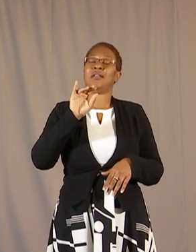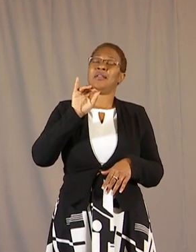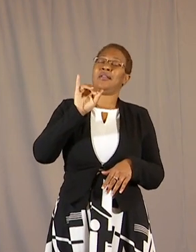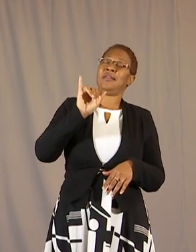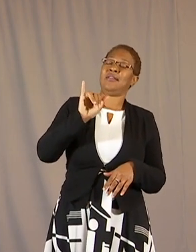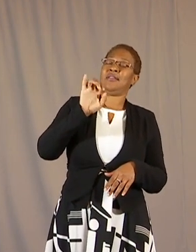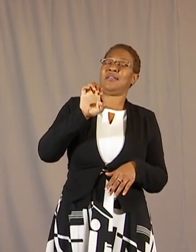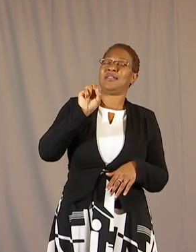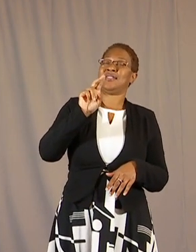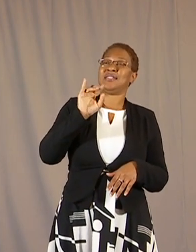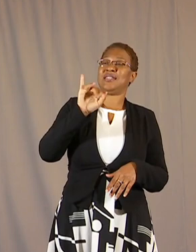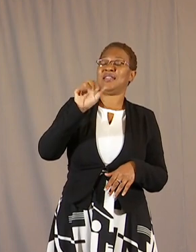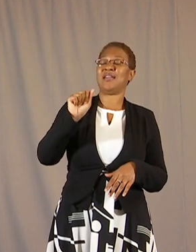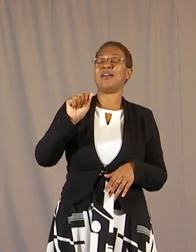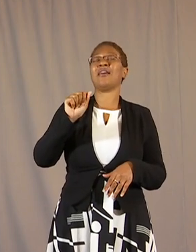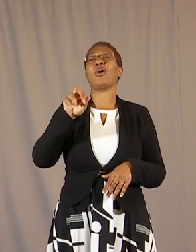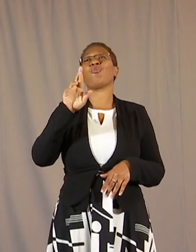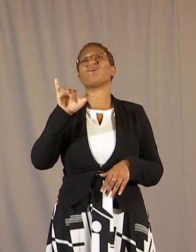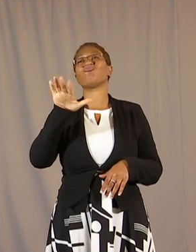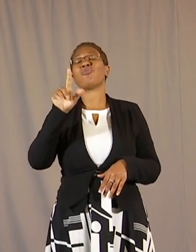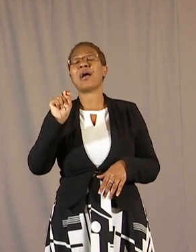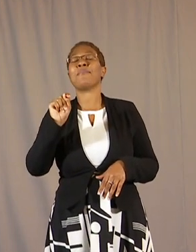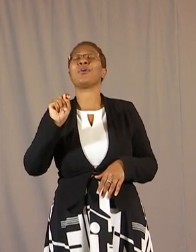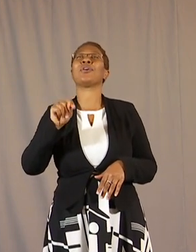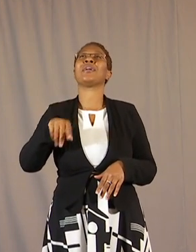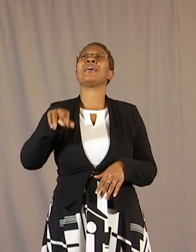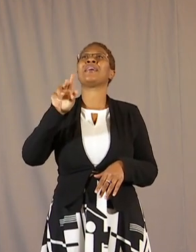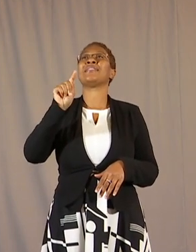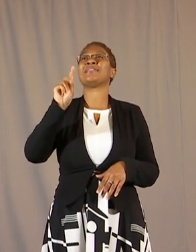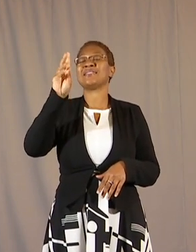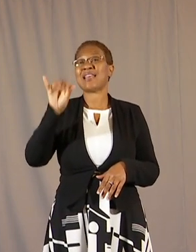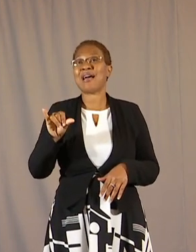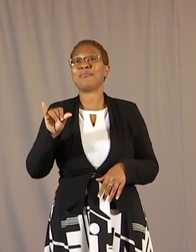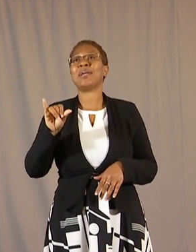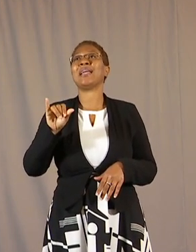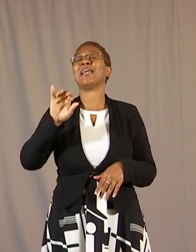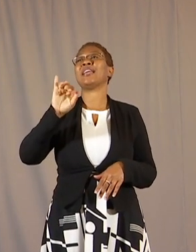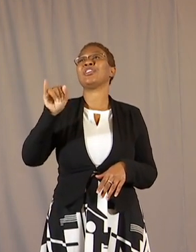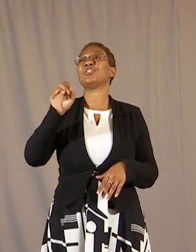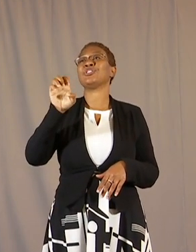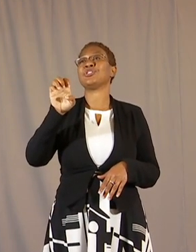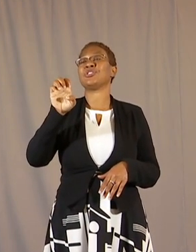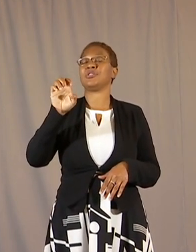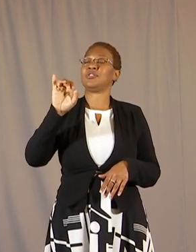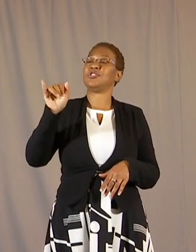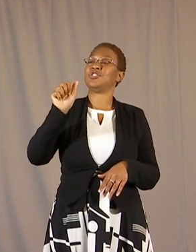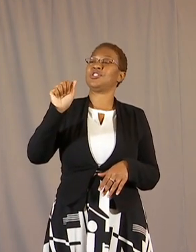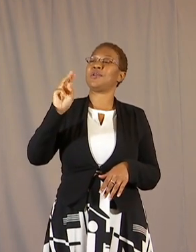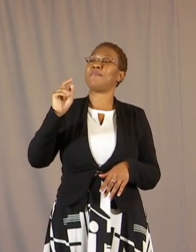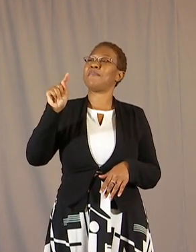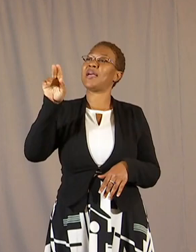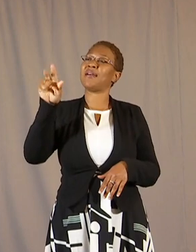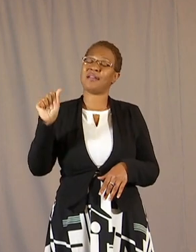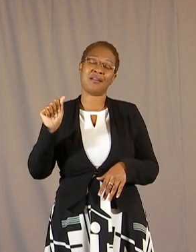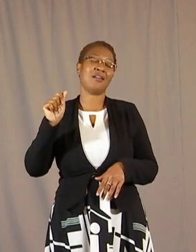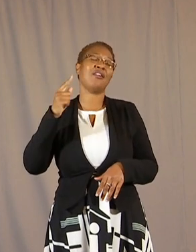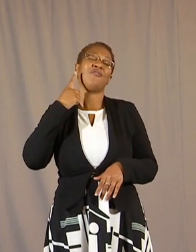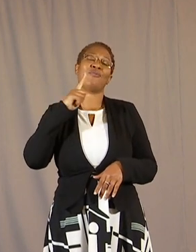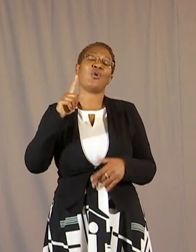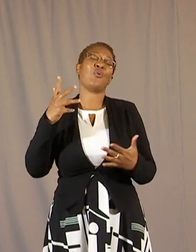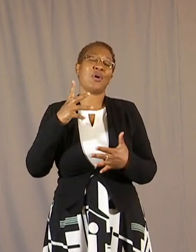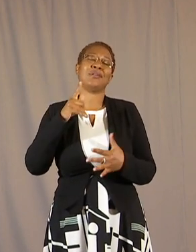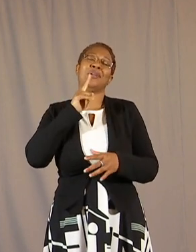Jametta, and Robert for really being committed to this work and for